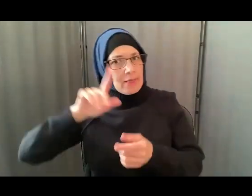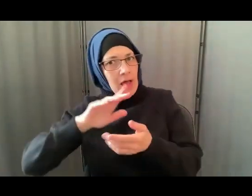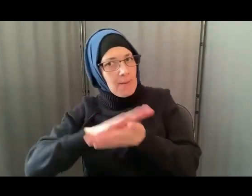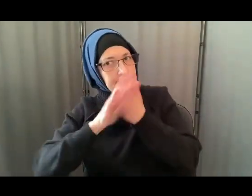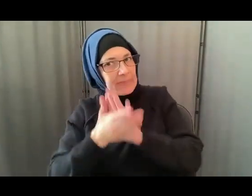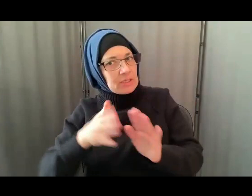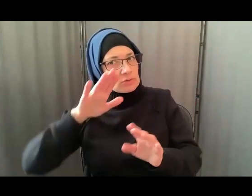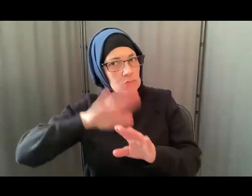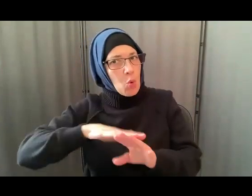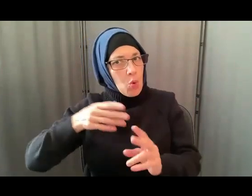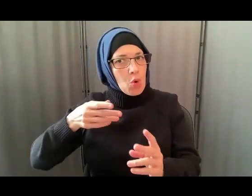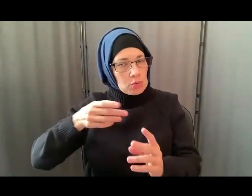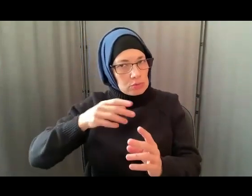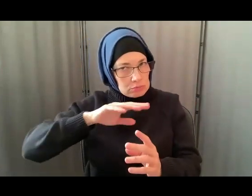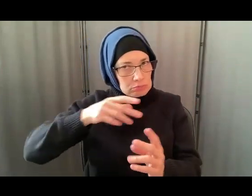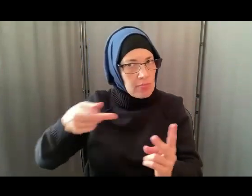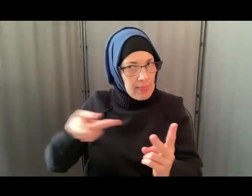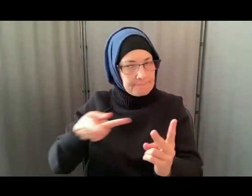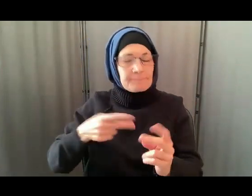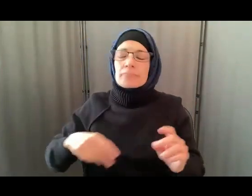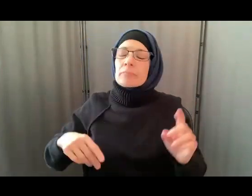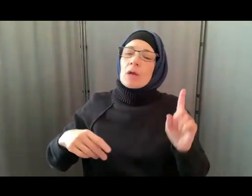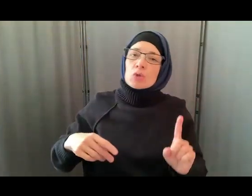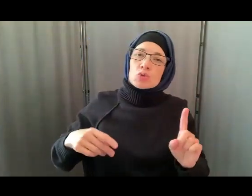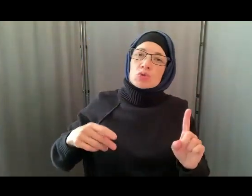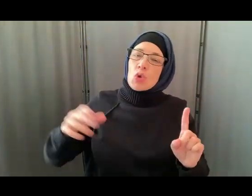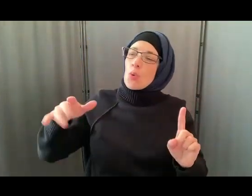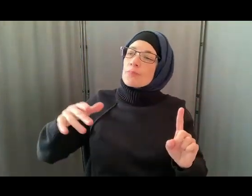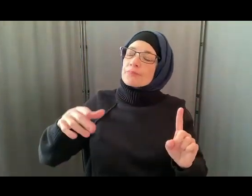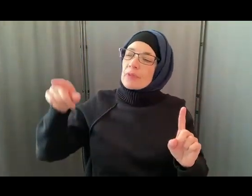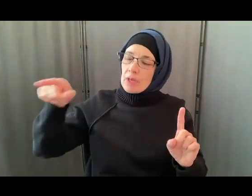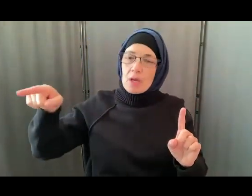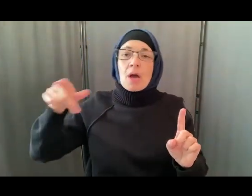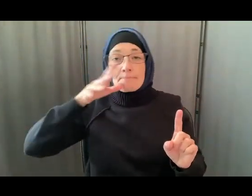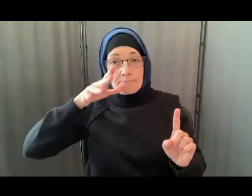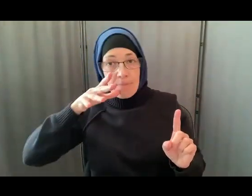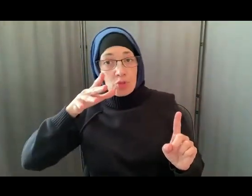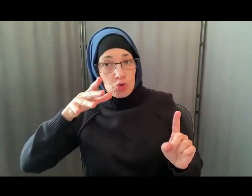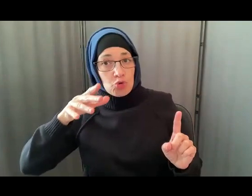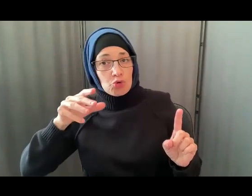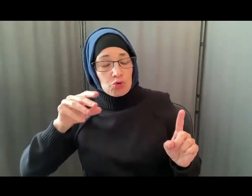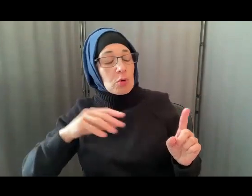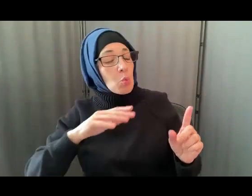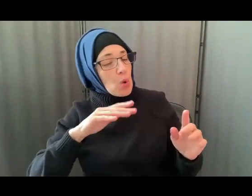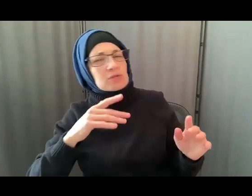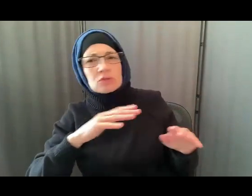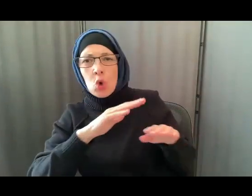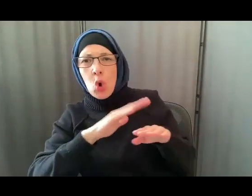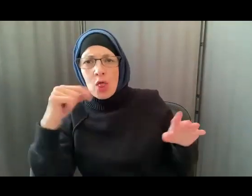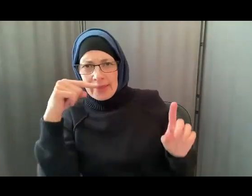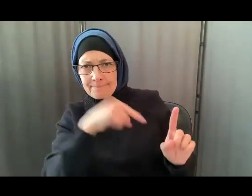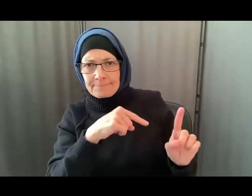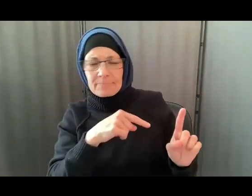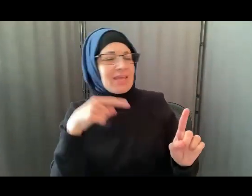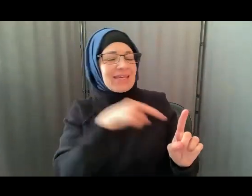And she was calling him, and he was preaching, and he was engaging the community and stuff, and he didn't want